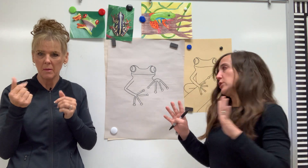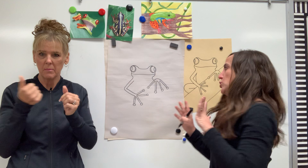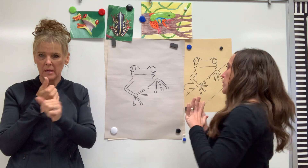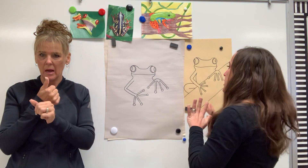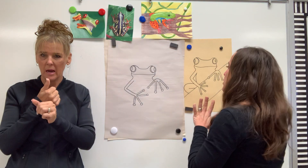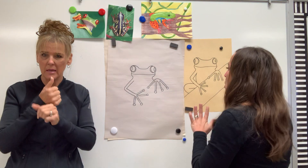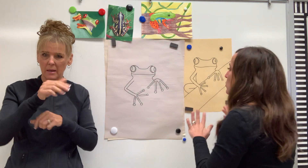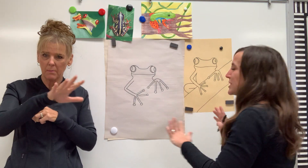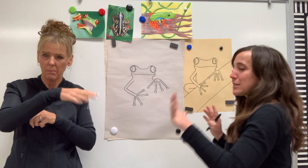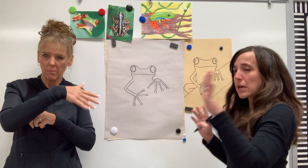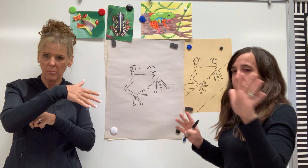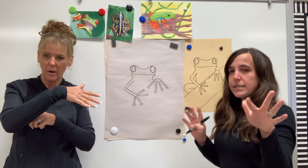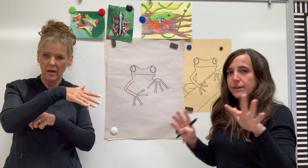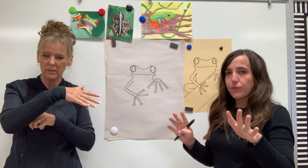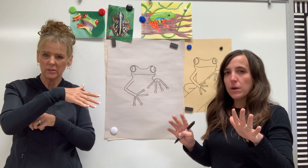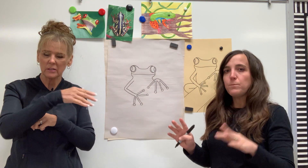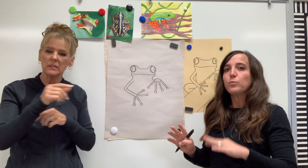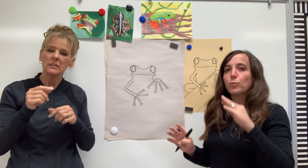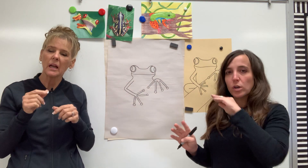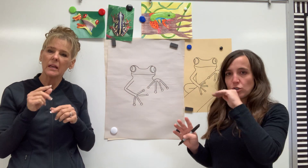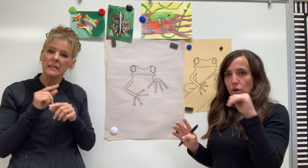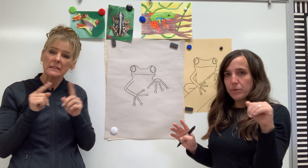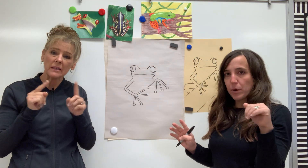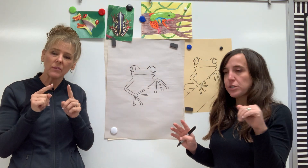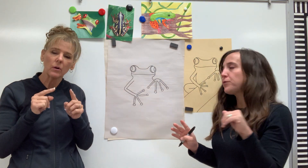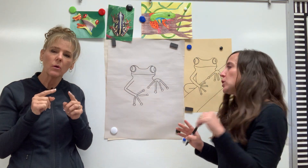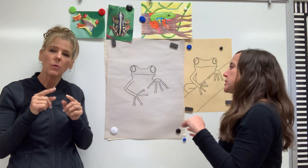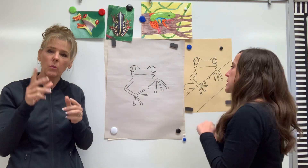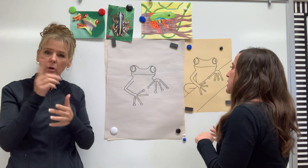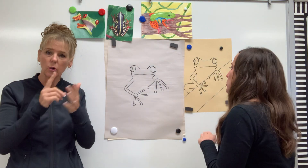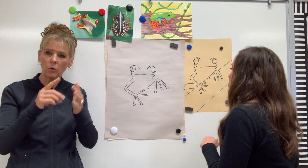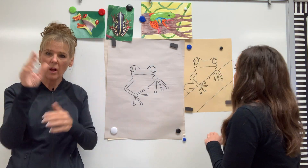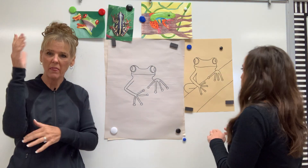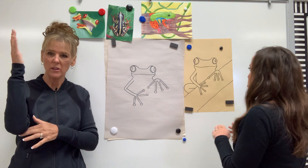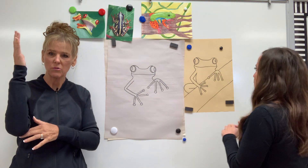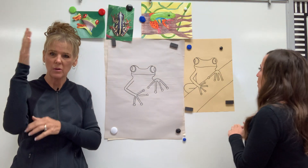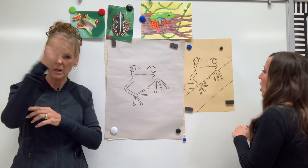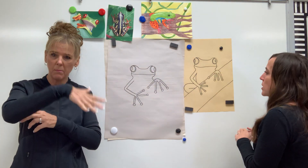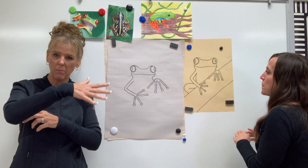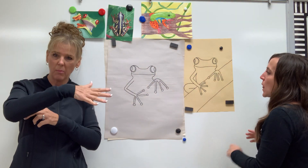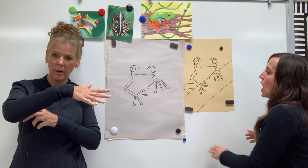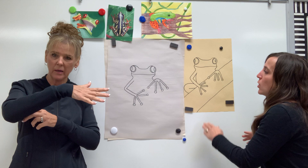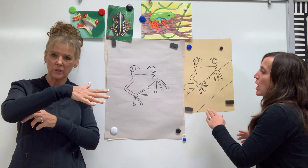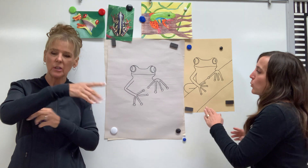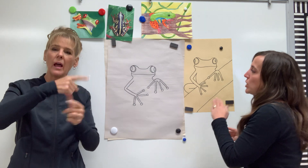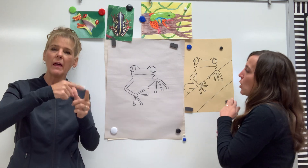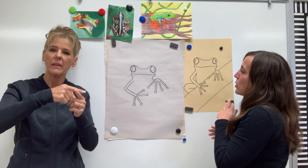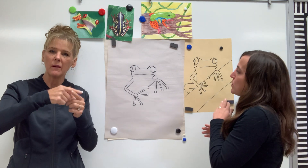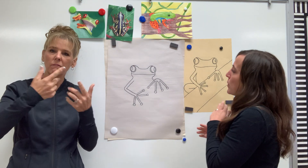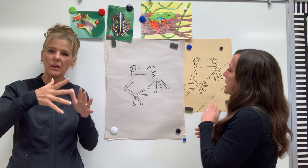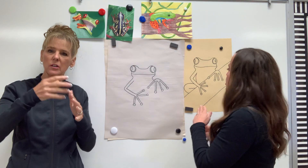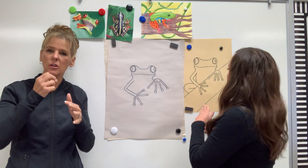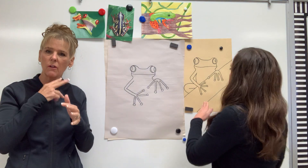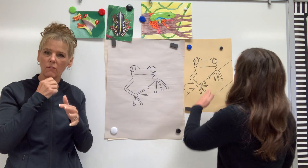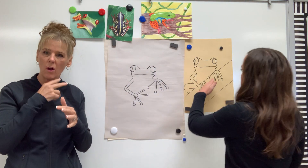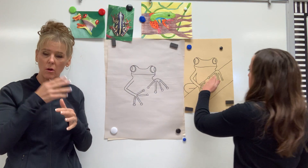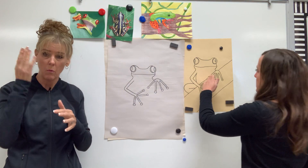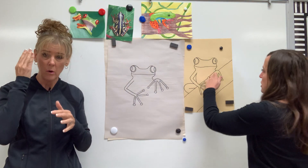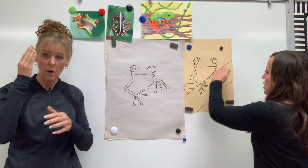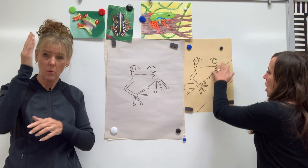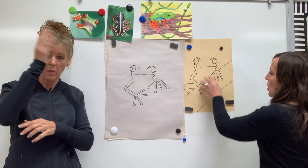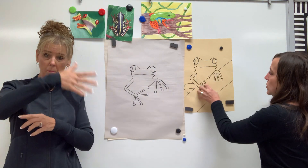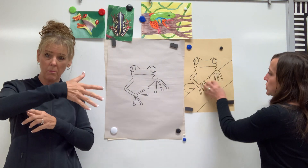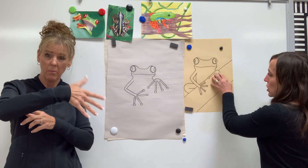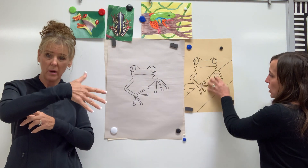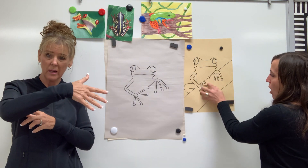behind the branch, okay? So this is kind of different. We're gonna draw the branch first, then we're gonna finish the frog. Now we know where the branch is because